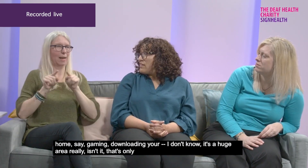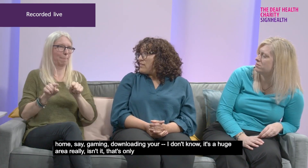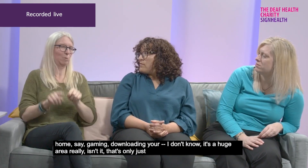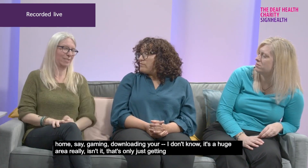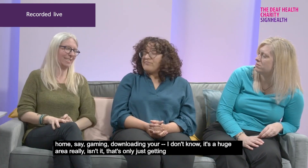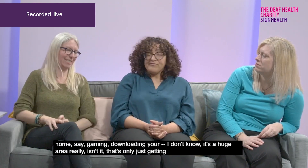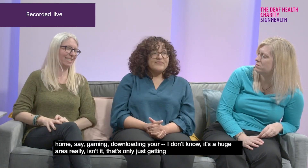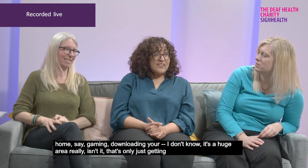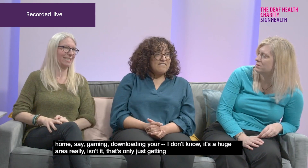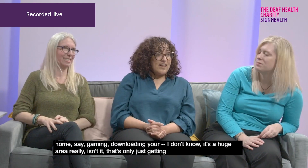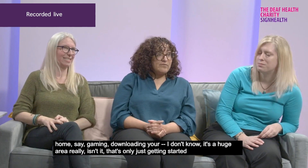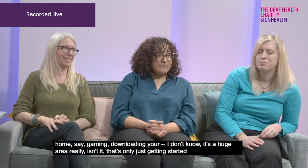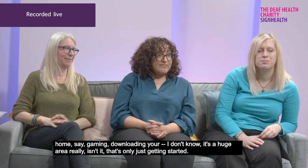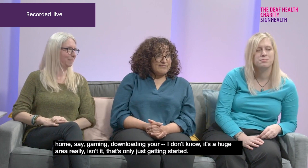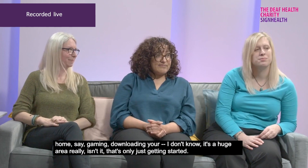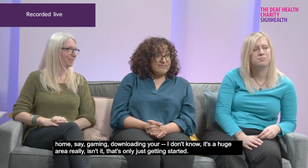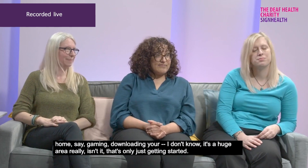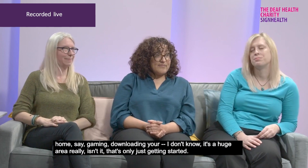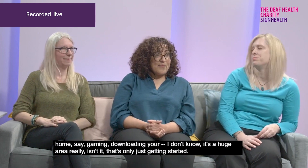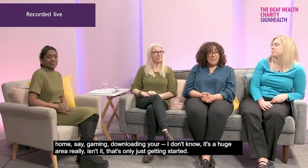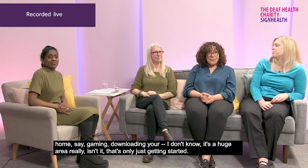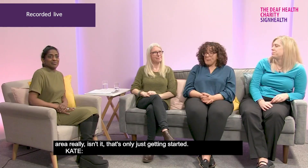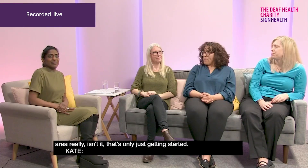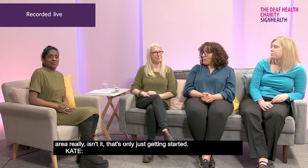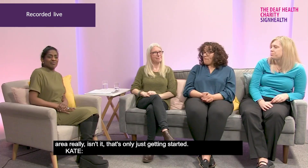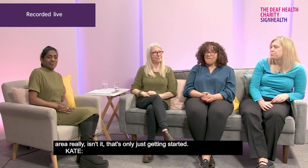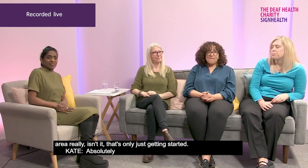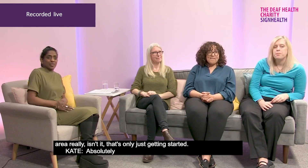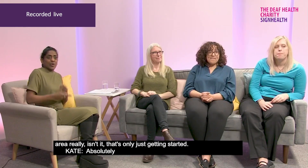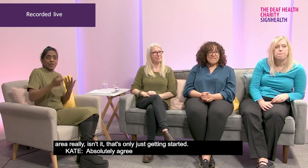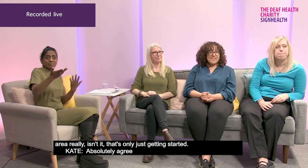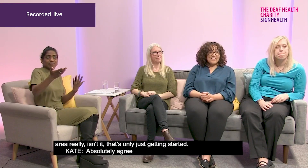Yeah, but I think technological abuse is a form of too.